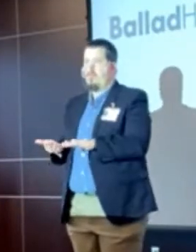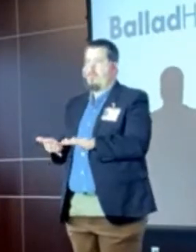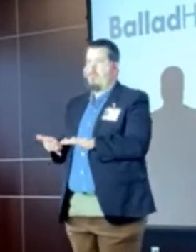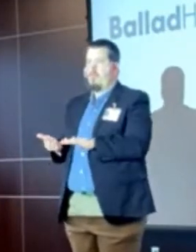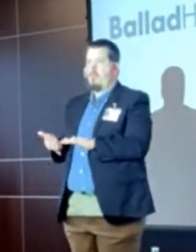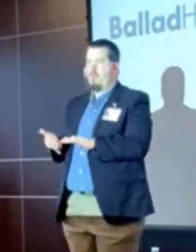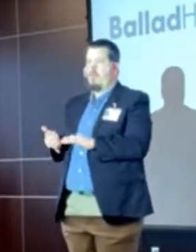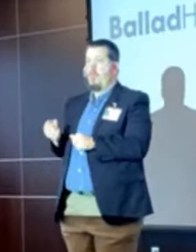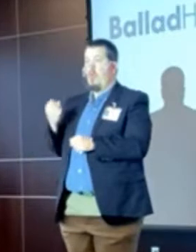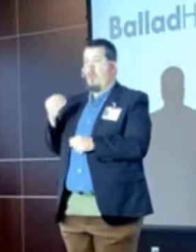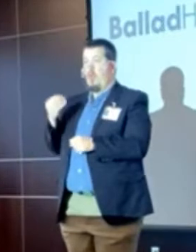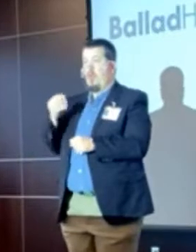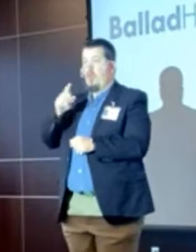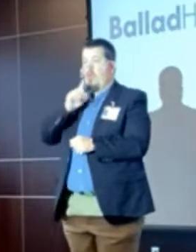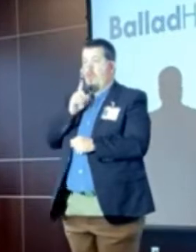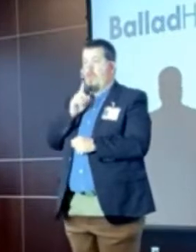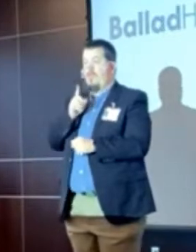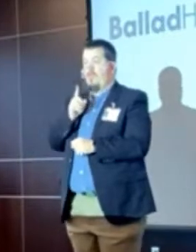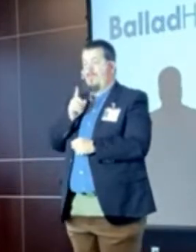our system.